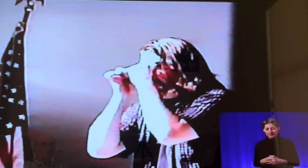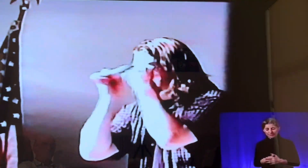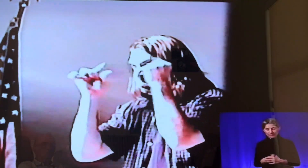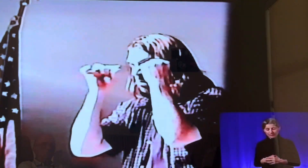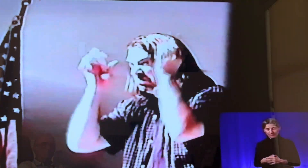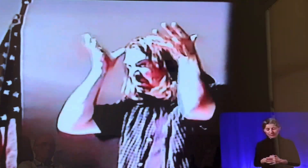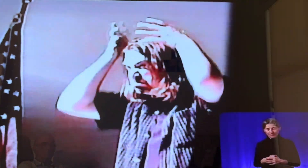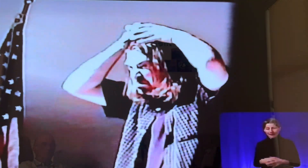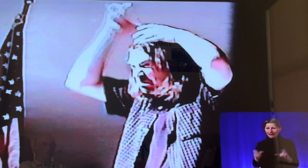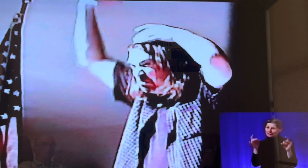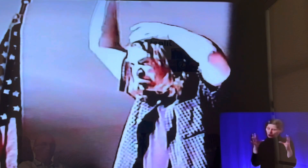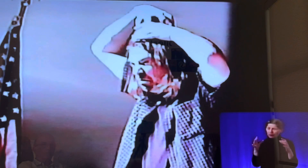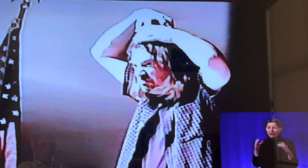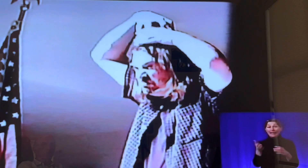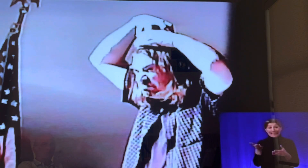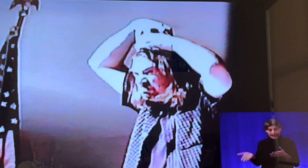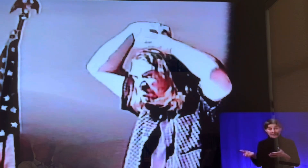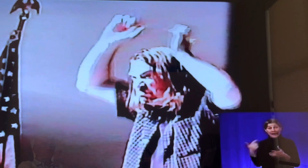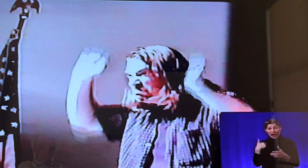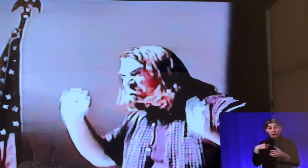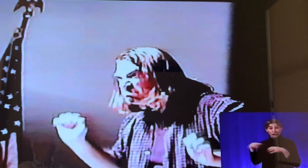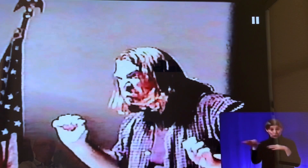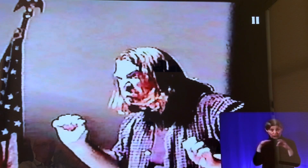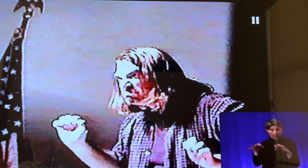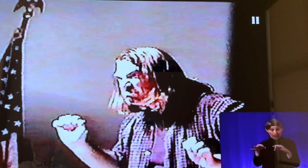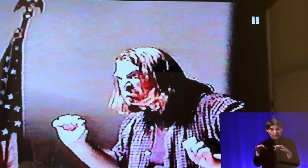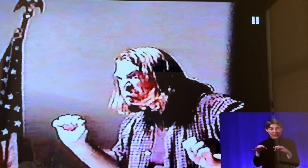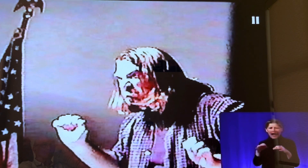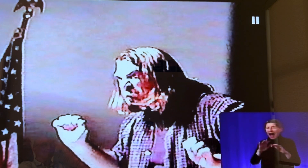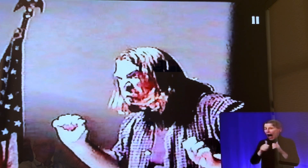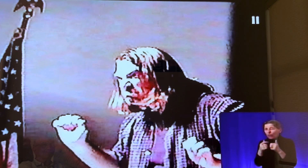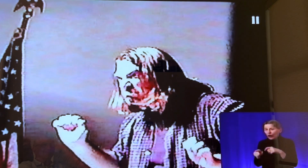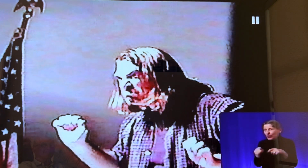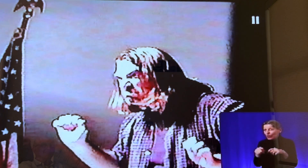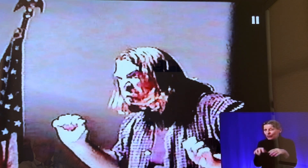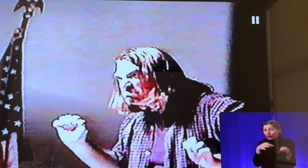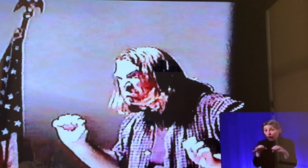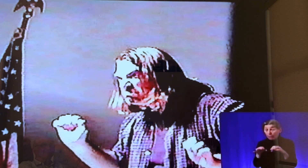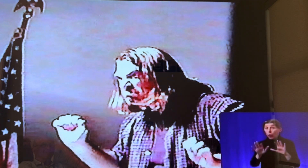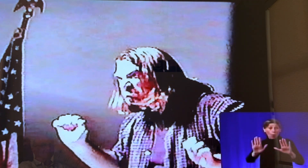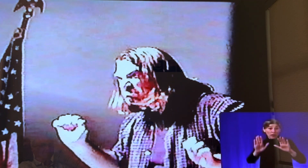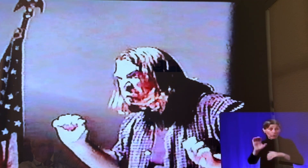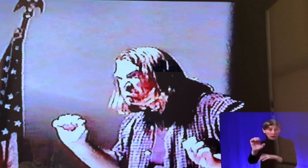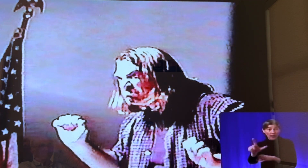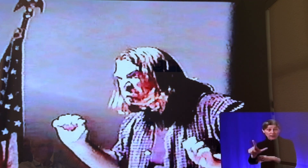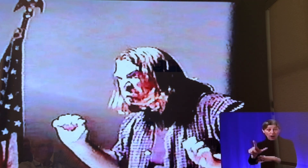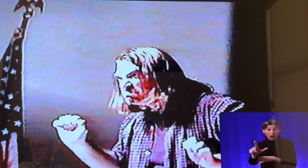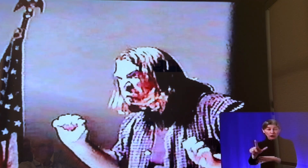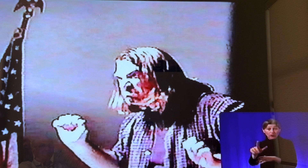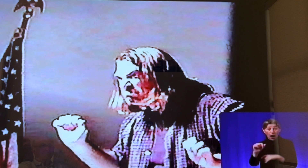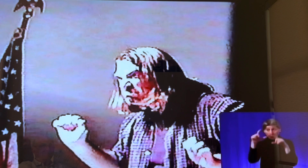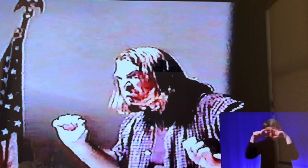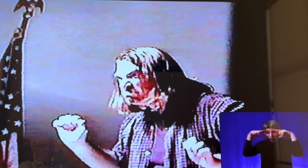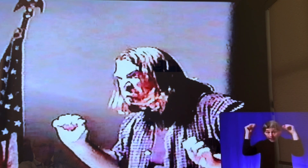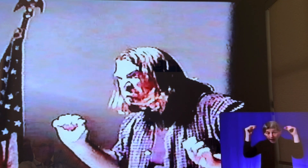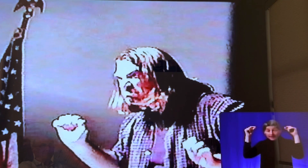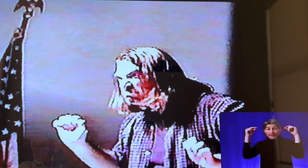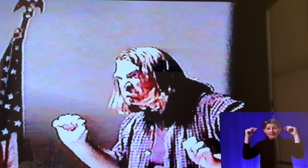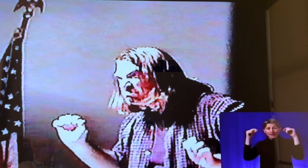Terrible. And here's a description. She had, how are you going to describe? There's a great classifier on those eyeglasses. You probably had a teacher